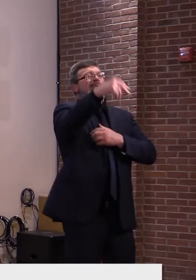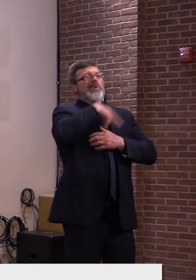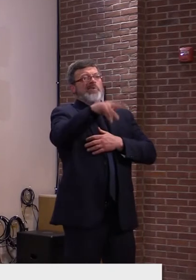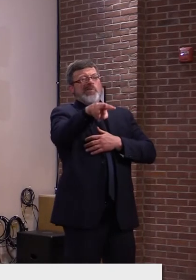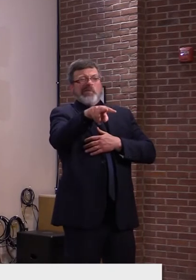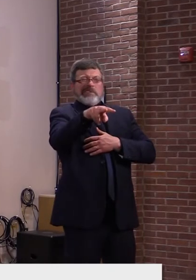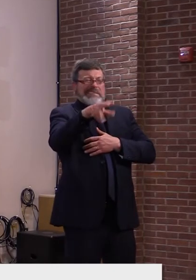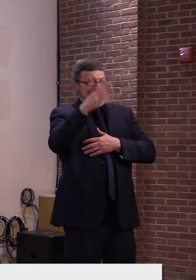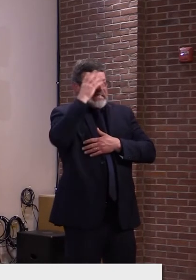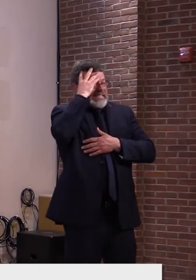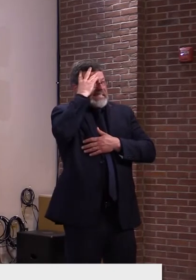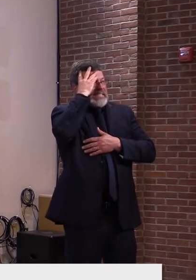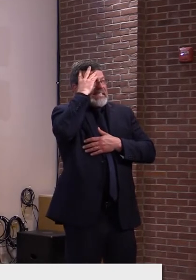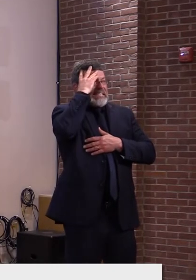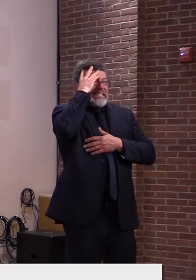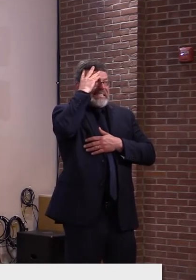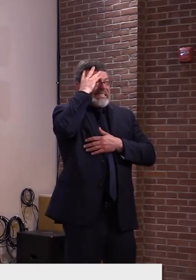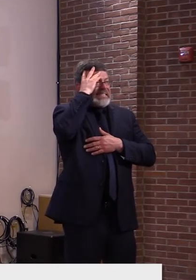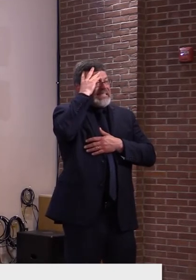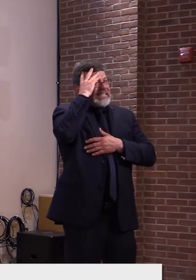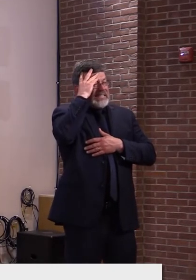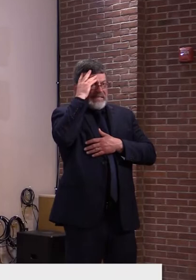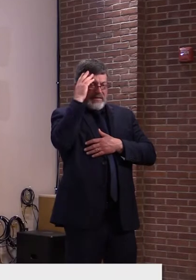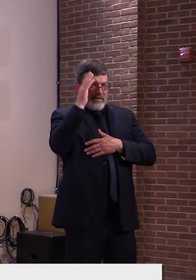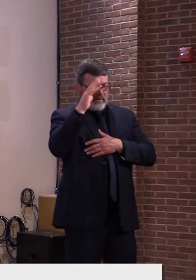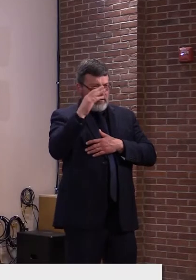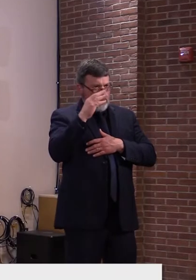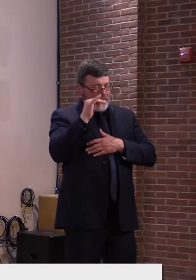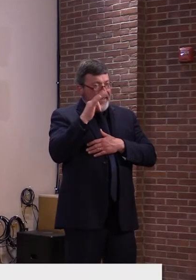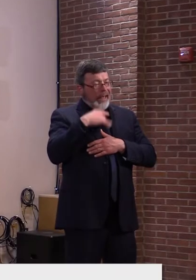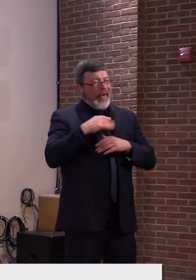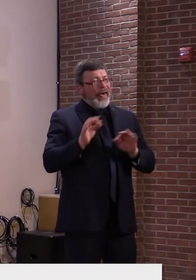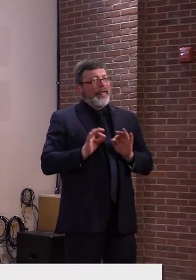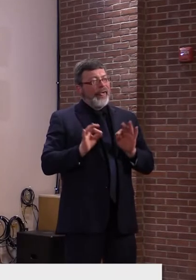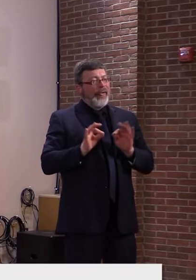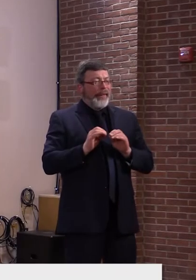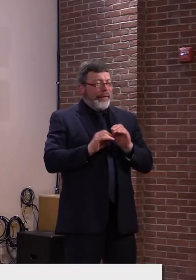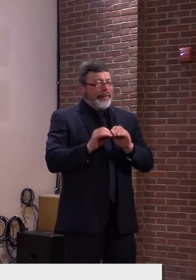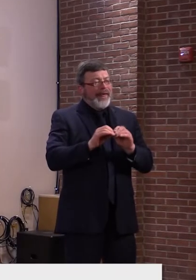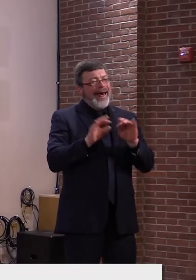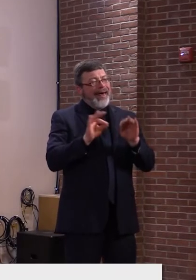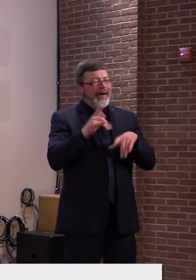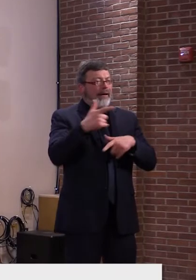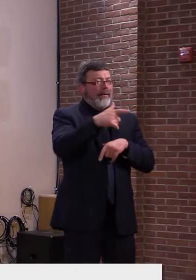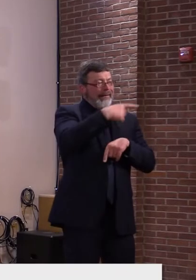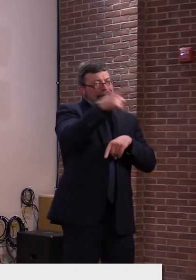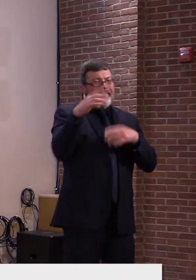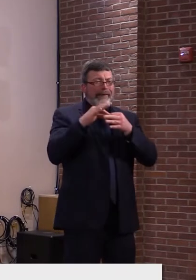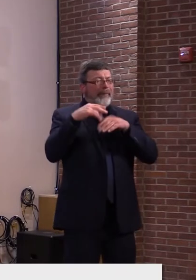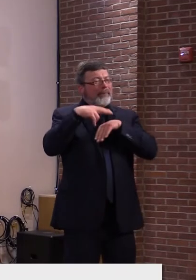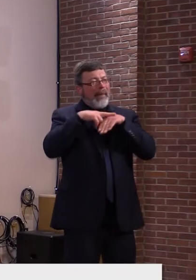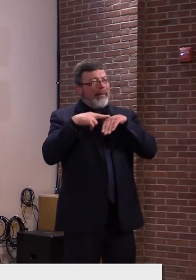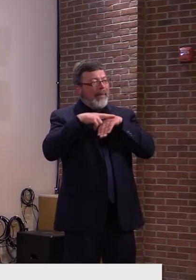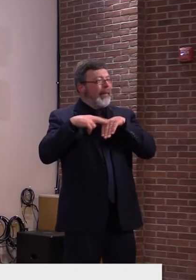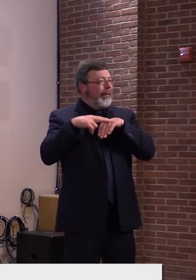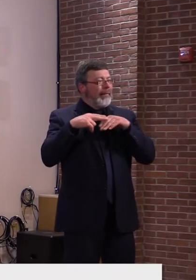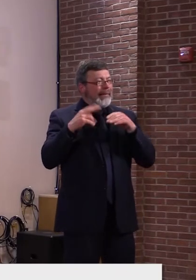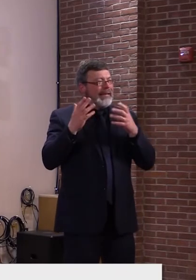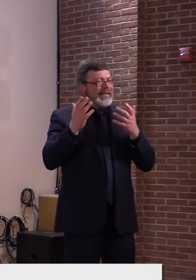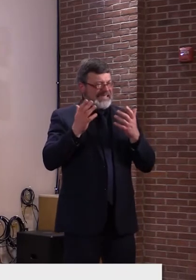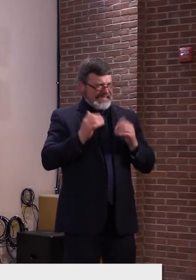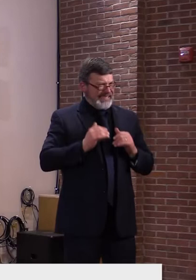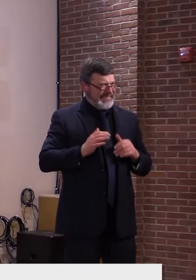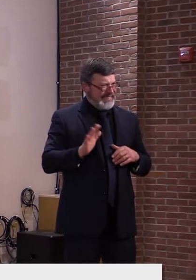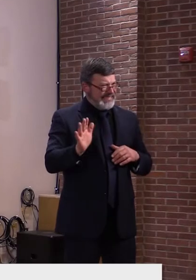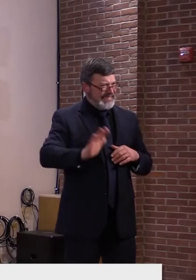proposing. Having said that, I can't seem to let this go. I said, because we have this opportunity right in front of us,